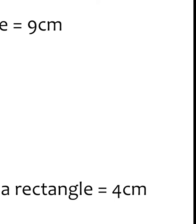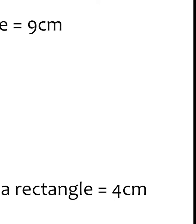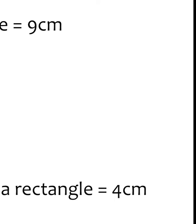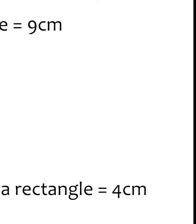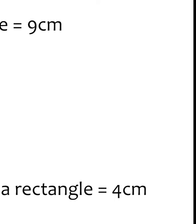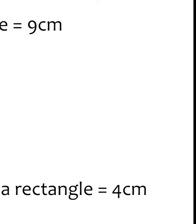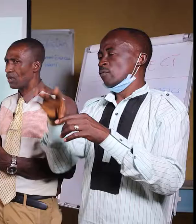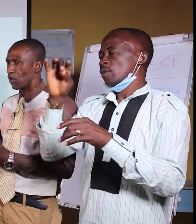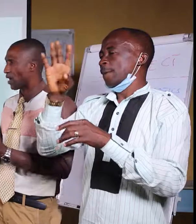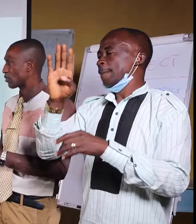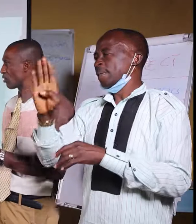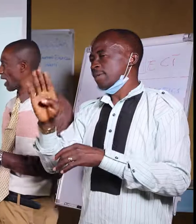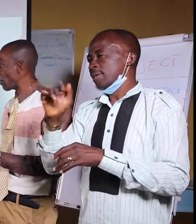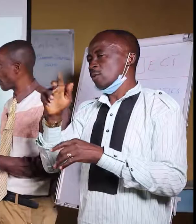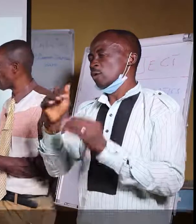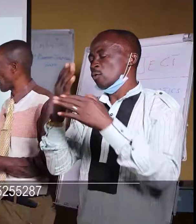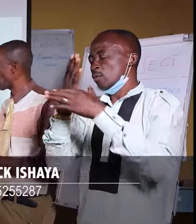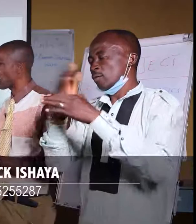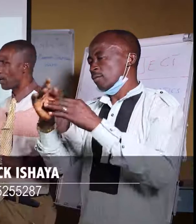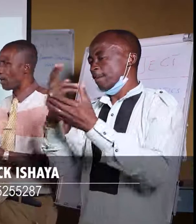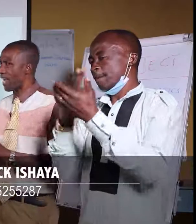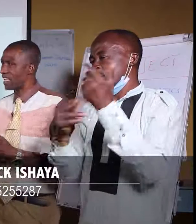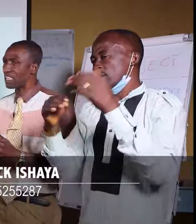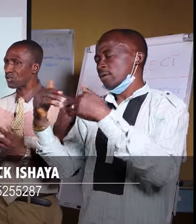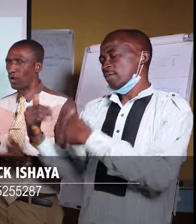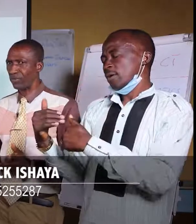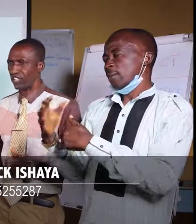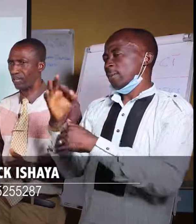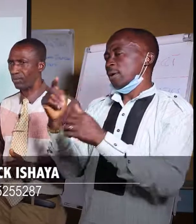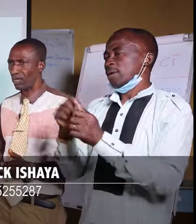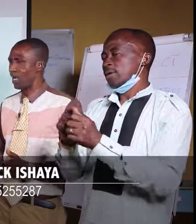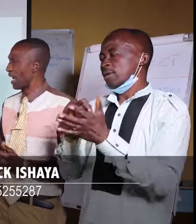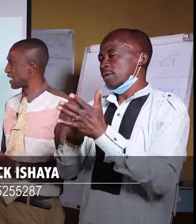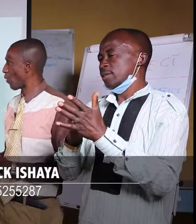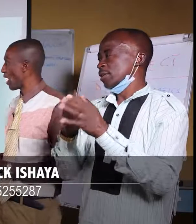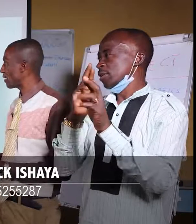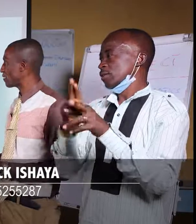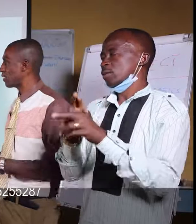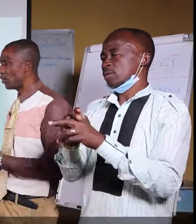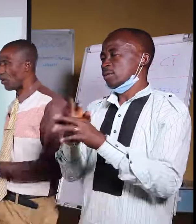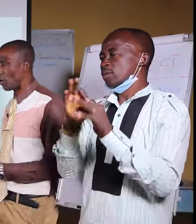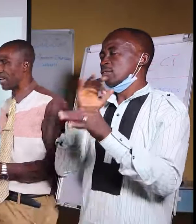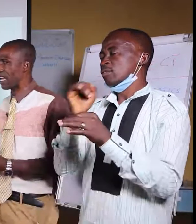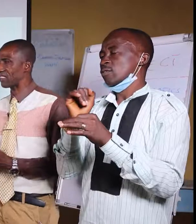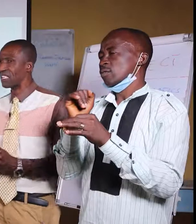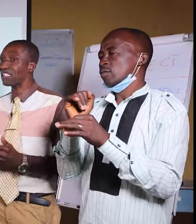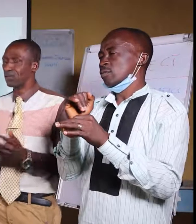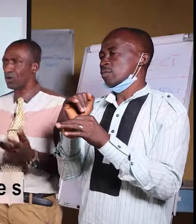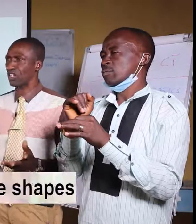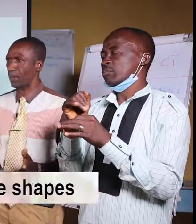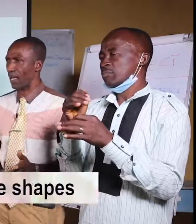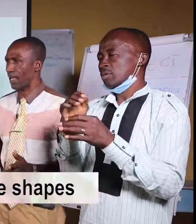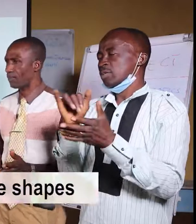To find b, you have to divide both sides by its coefficient, otherwise known as